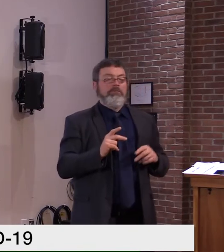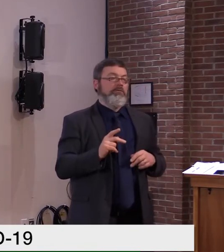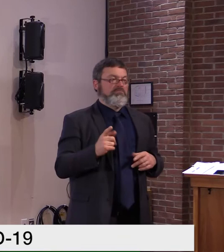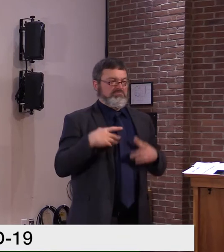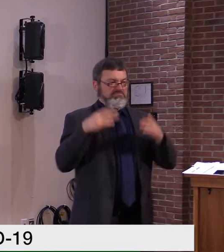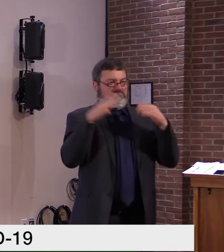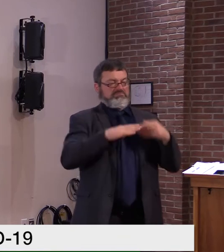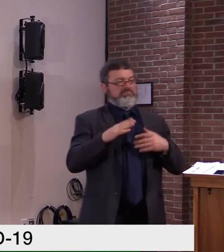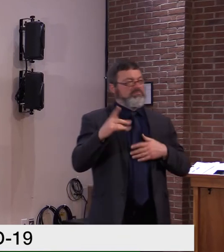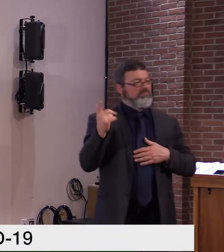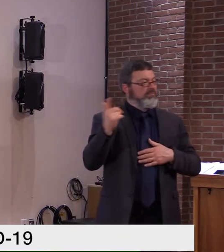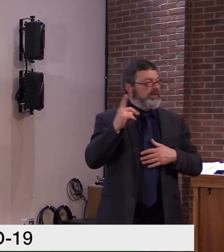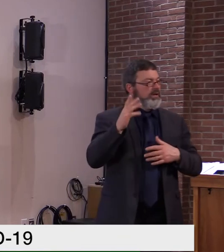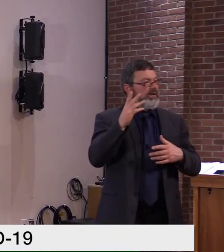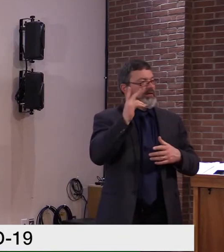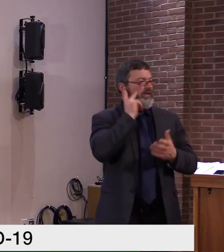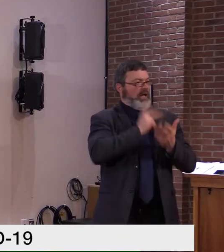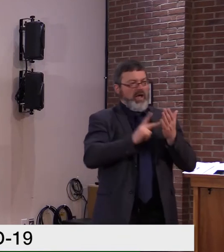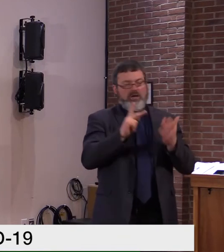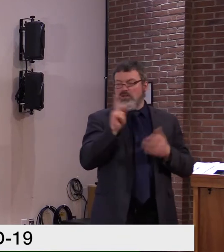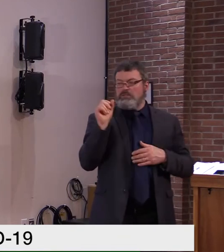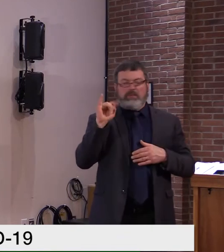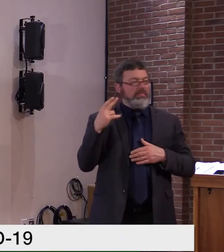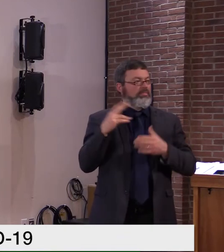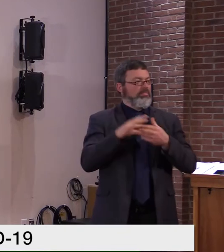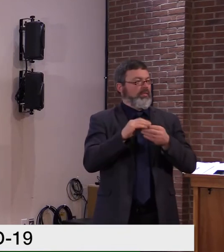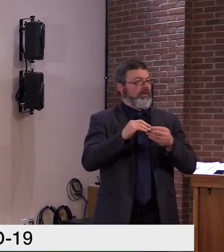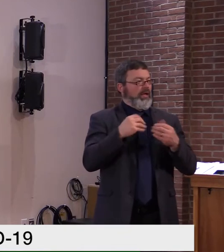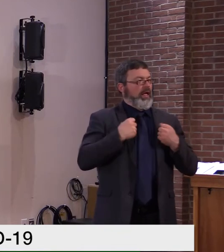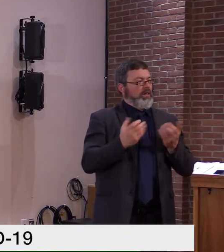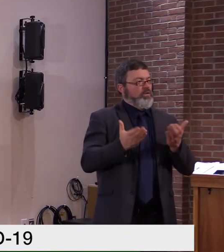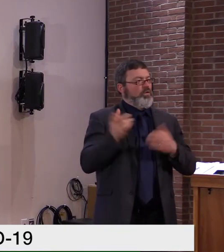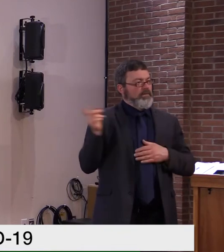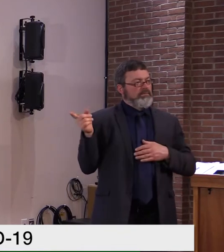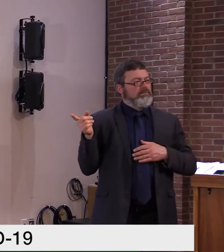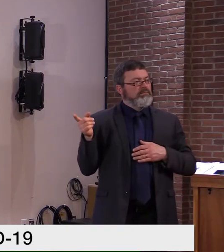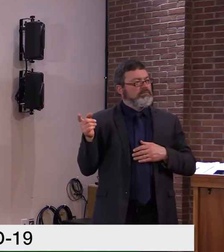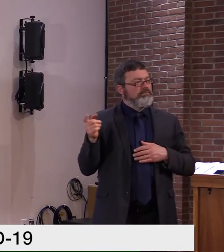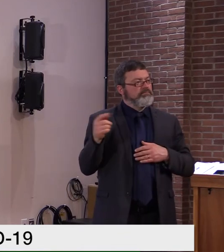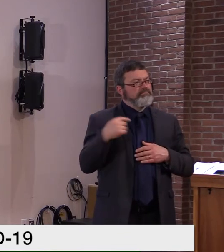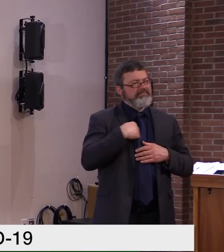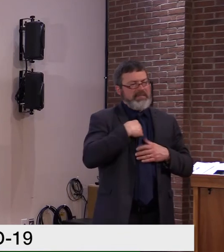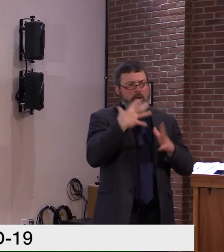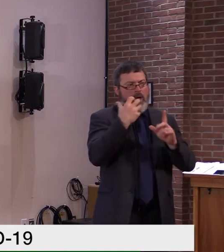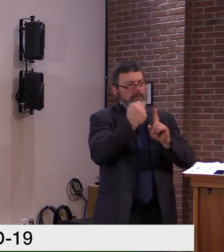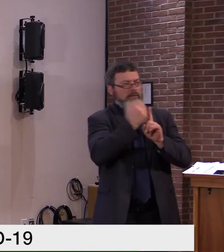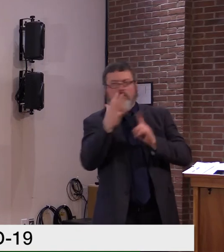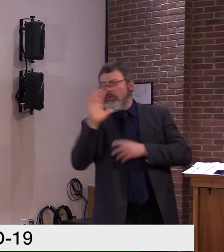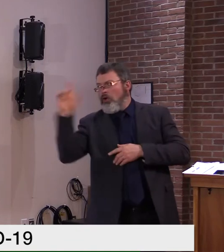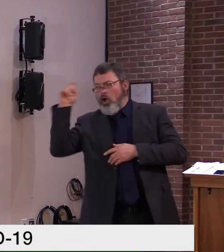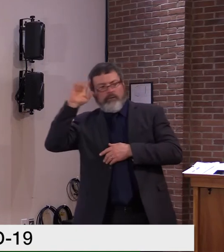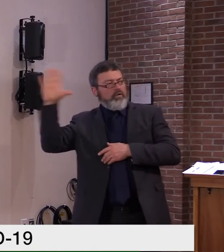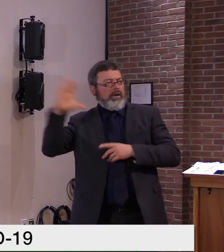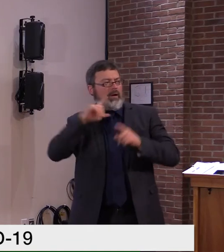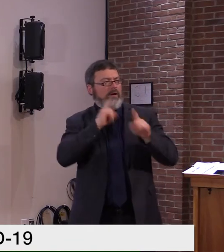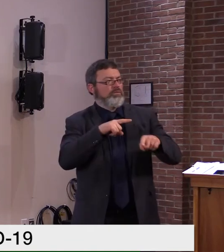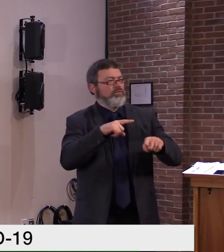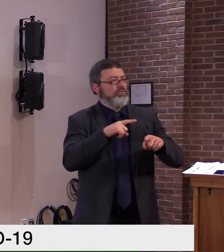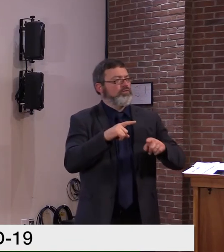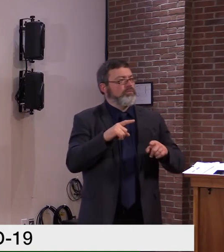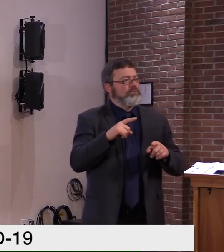And I'll maybe rely on others to bail me out if I'm wrong on this, but I think the governor is absolutely right. If